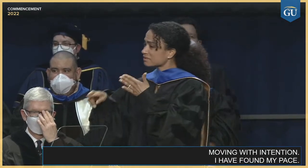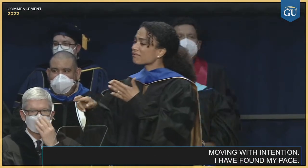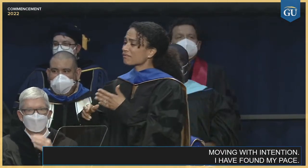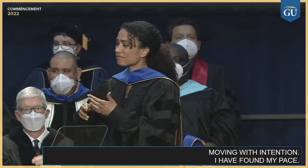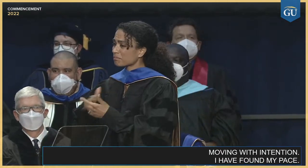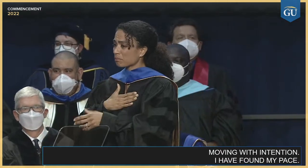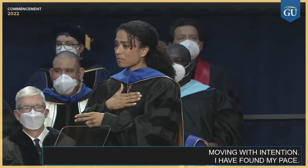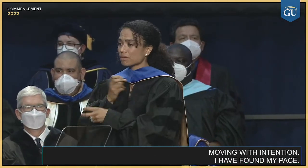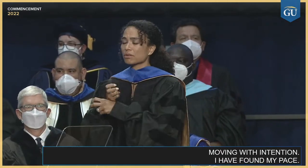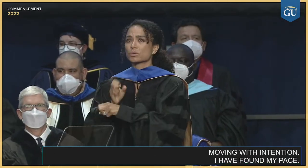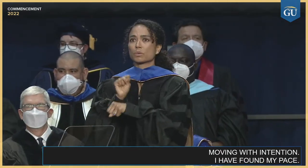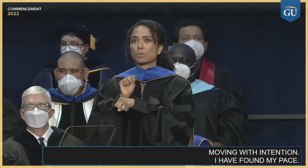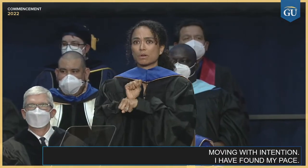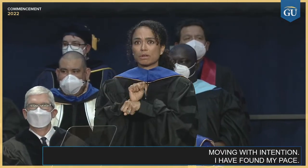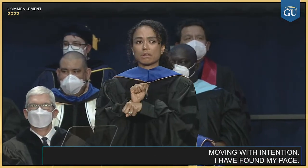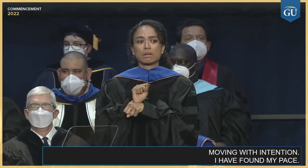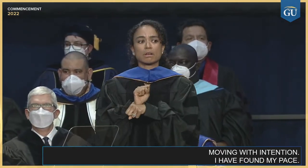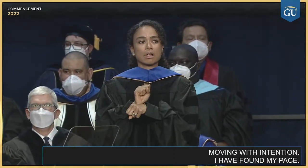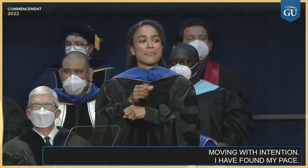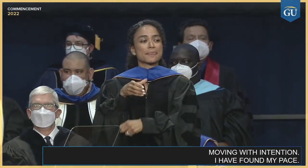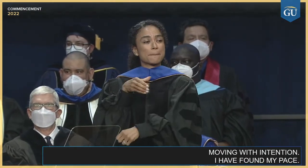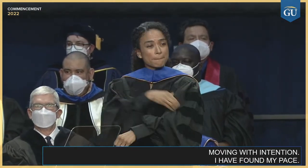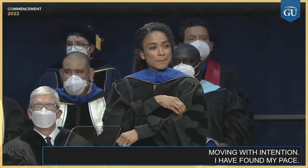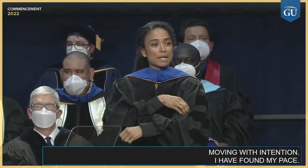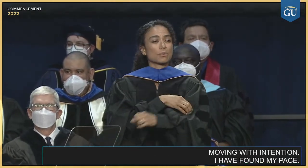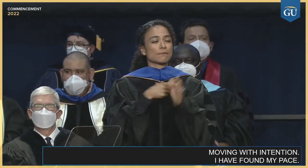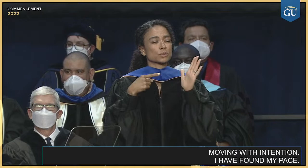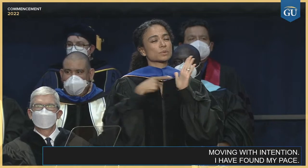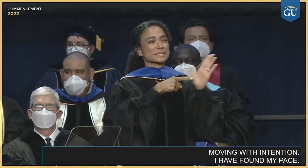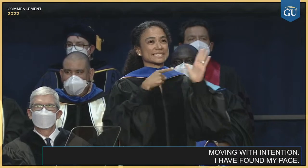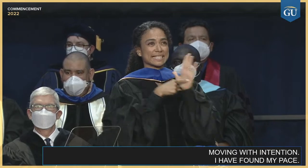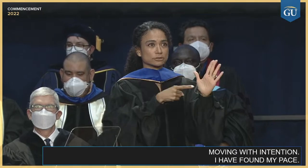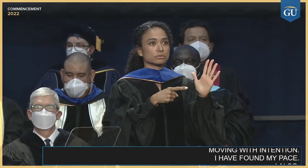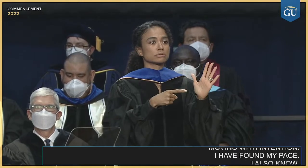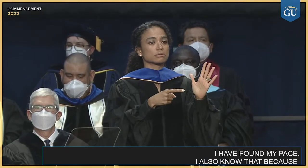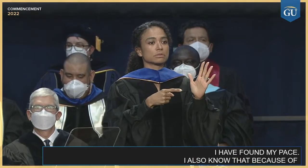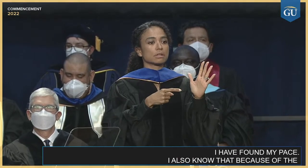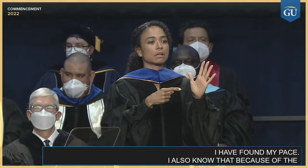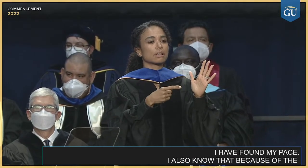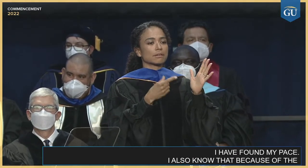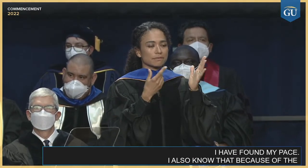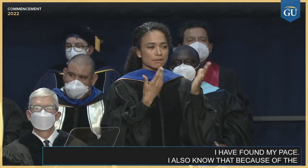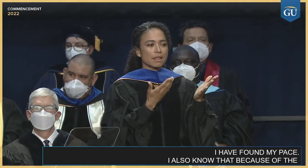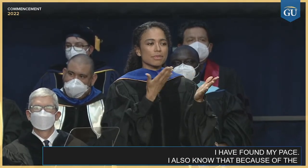And I also know that because of the result of hard work, the power of representation.